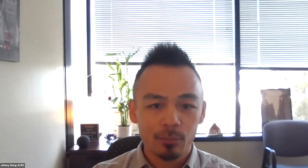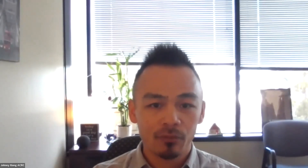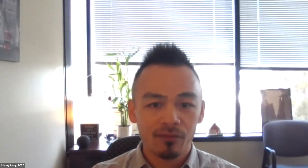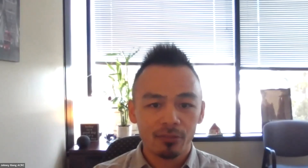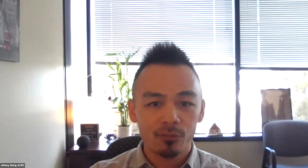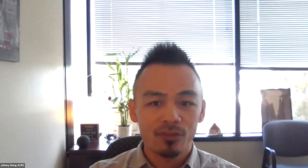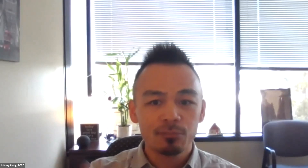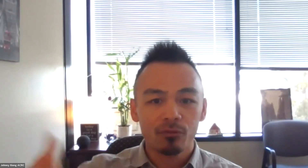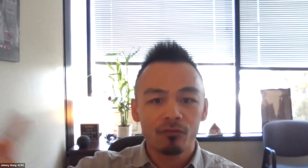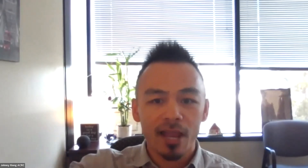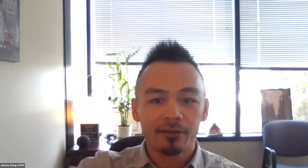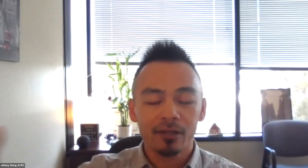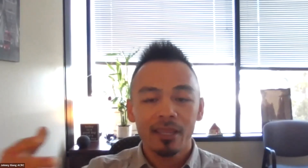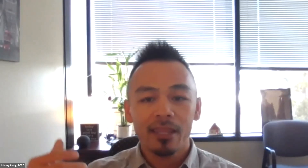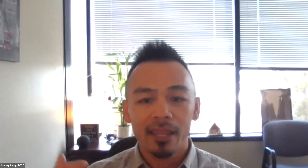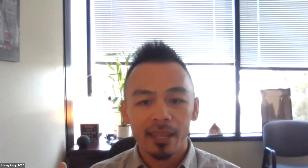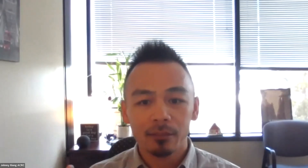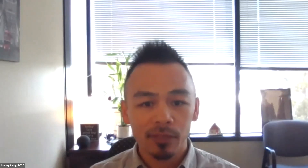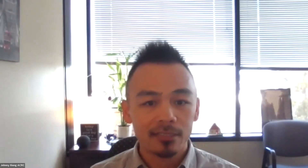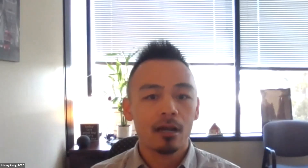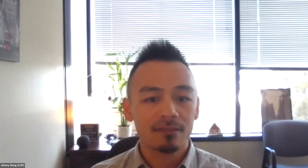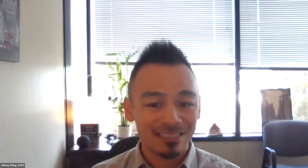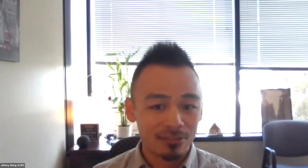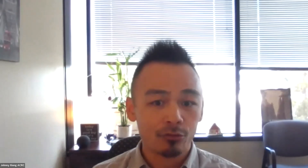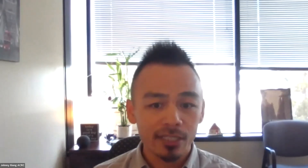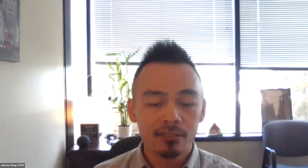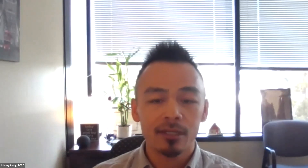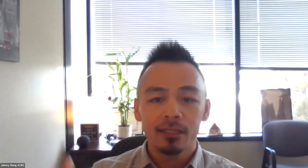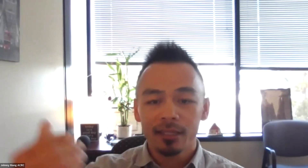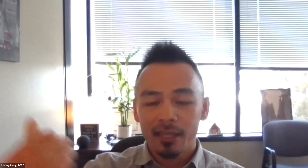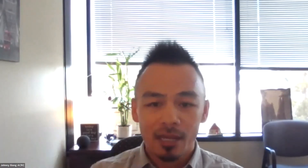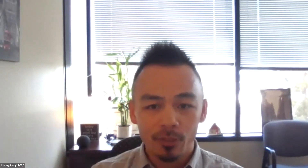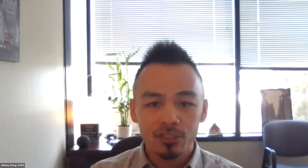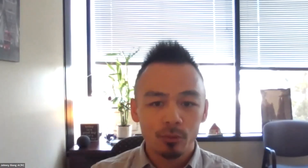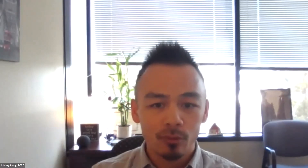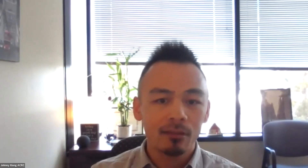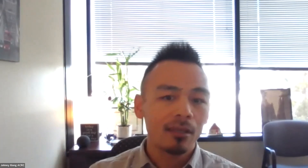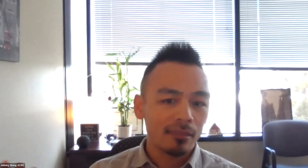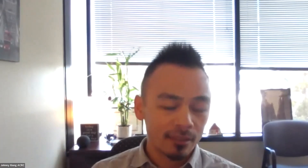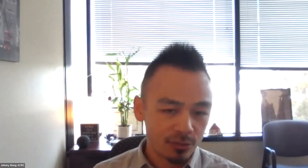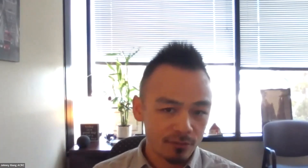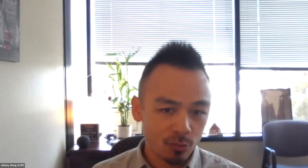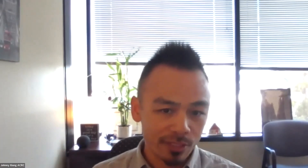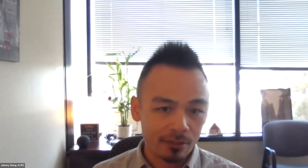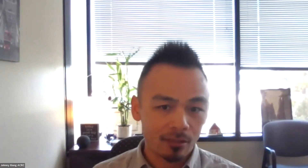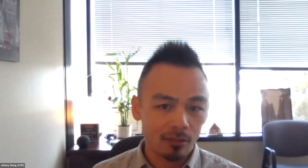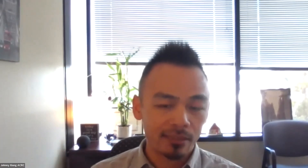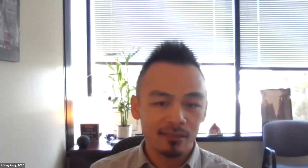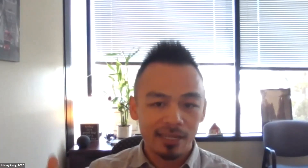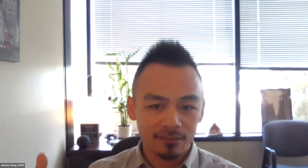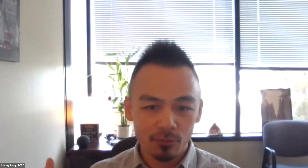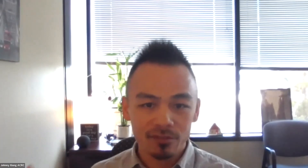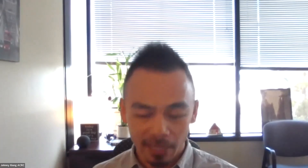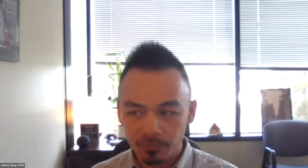service that's going to be provided through this provider, and the planning team also needs to agree to it, at which point then the service coordinator can look